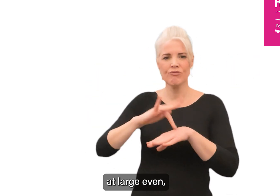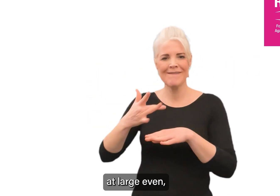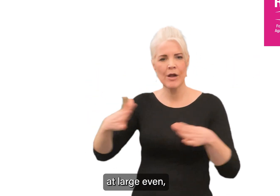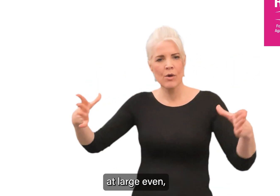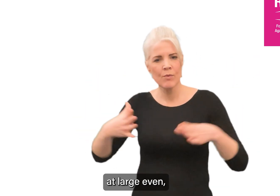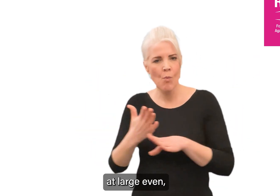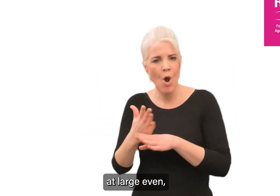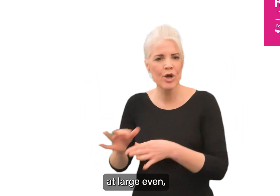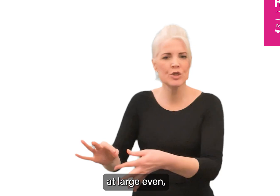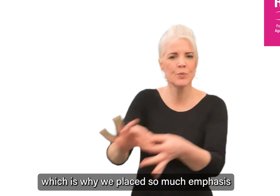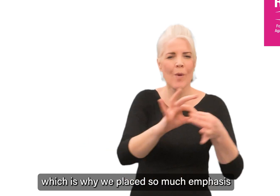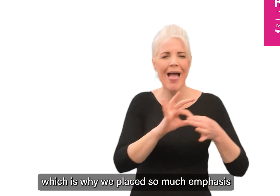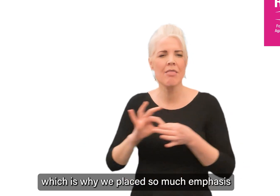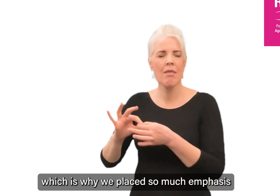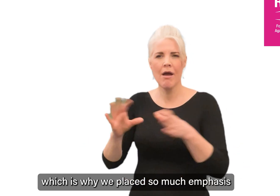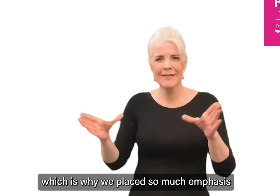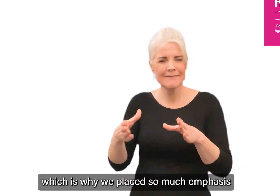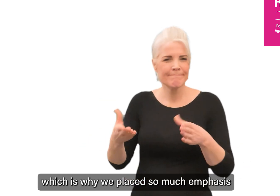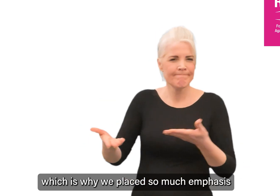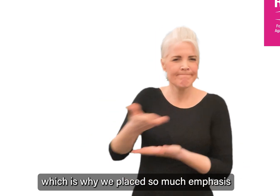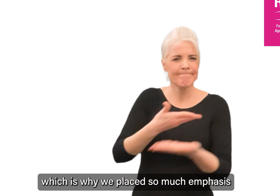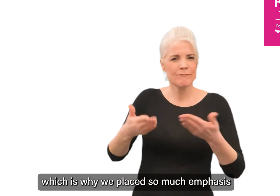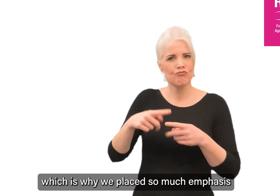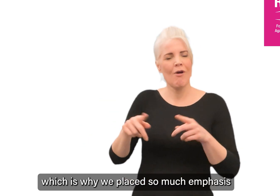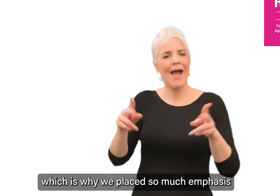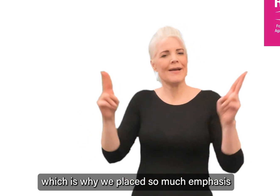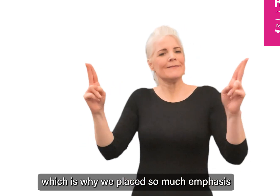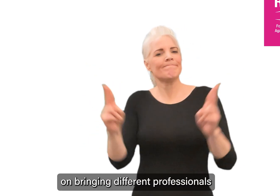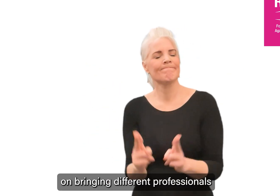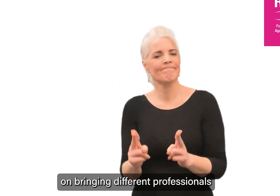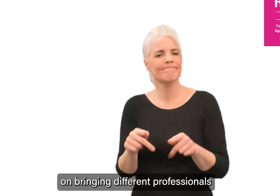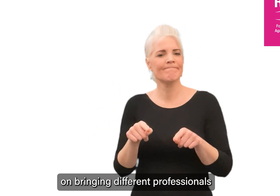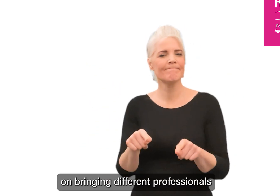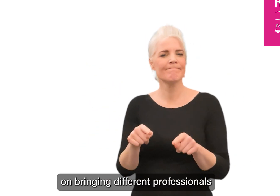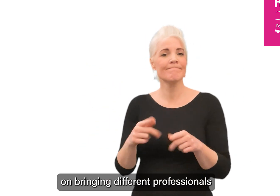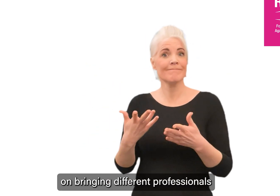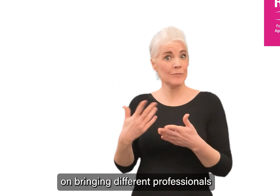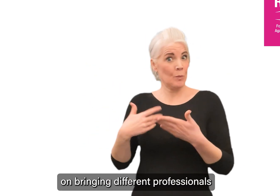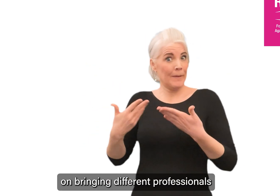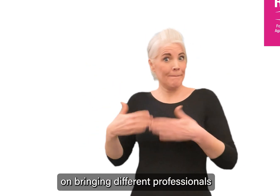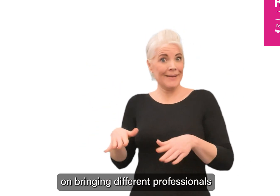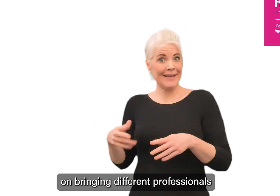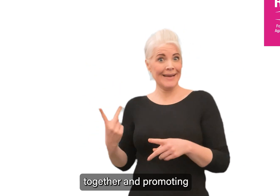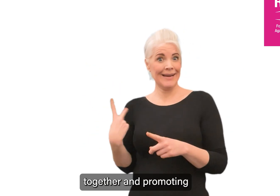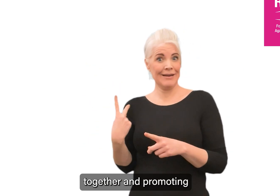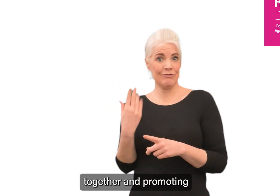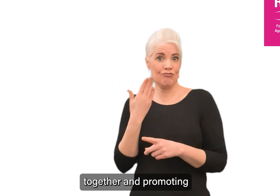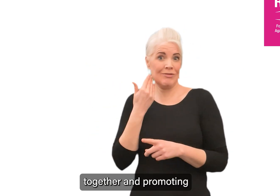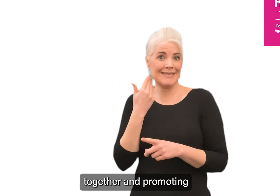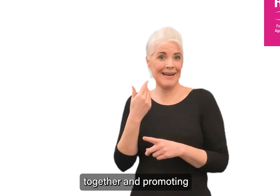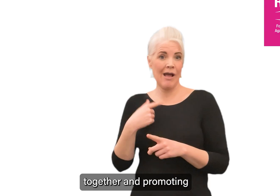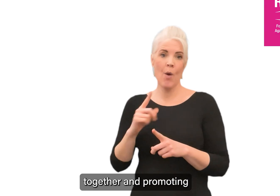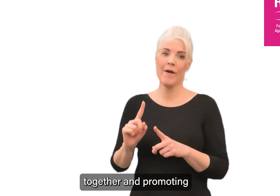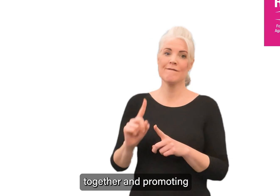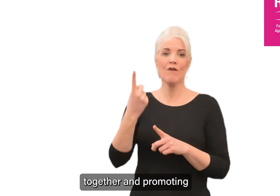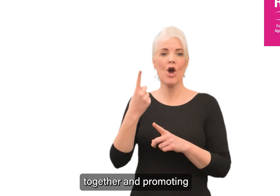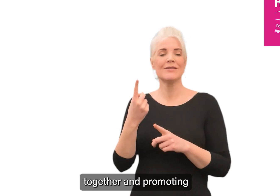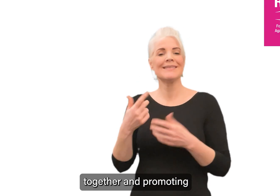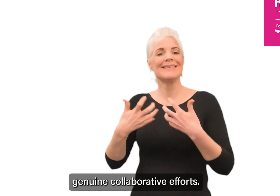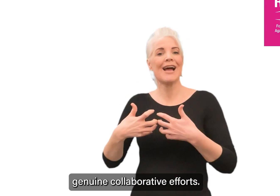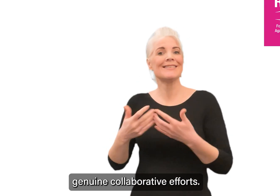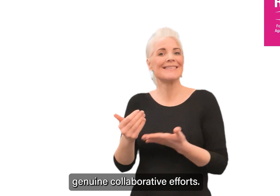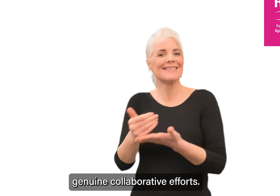at large, even, which is why we place so much emphasis on bringing different professionals together and